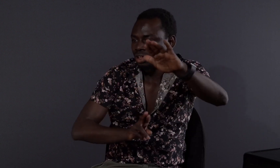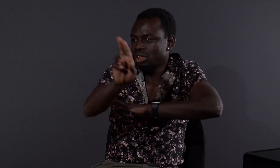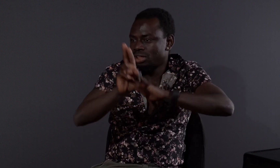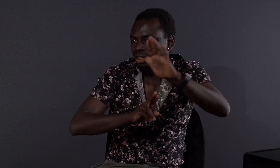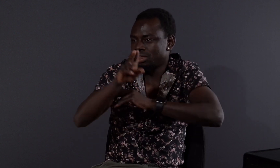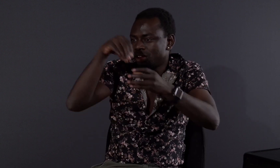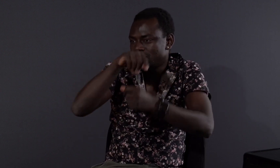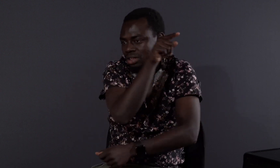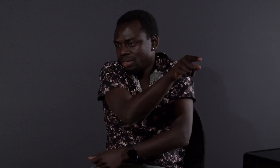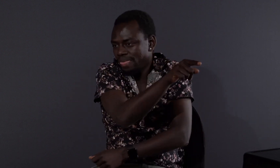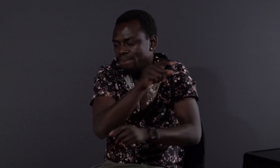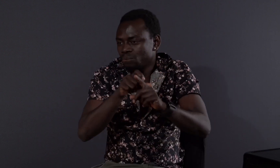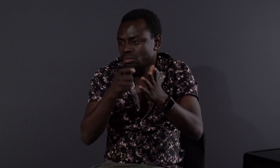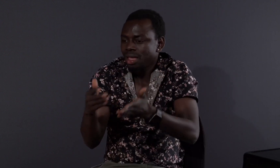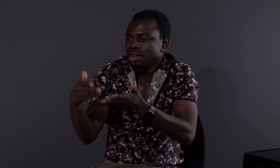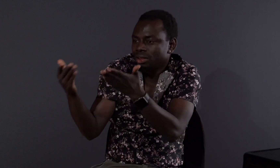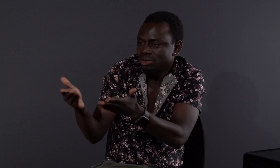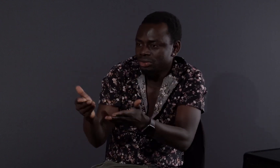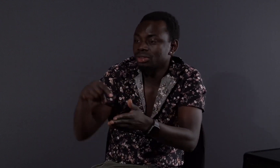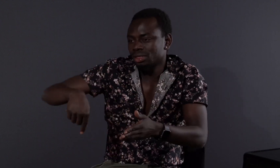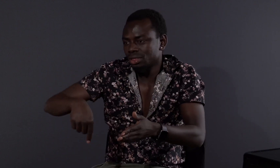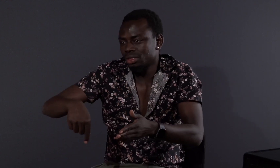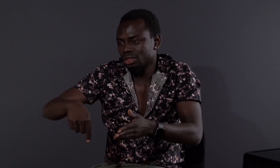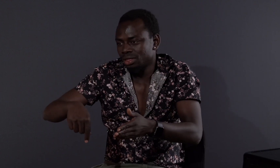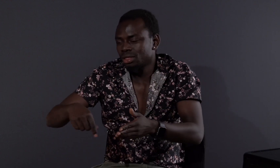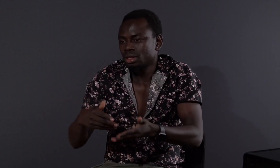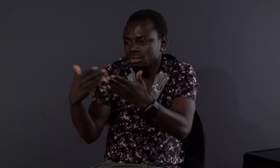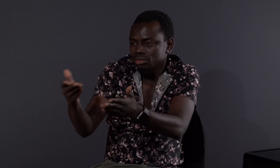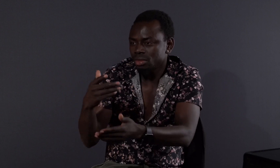They gave me a checkup, and then they started giving me these injections.